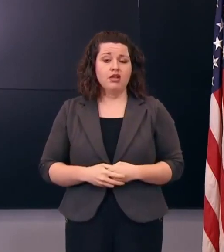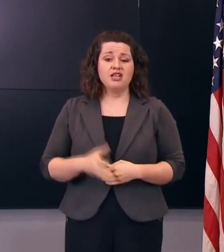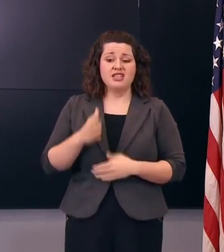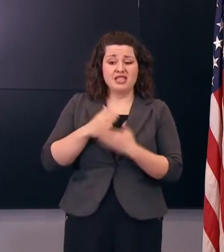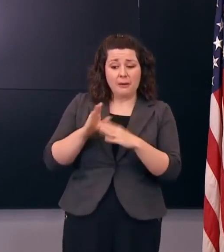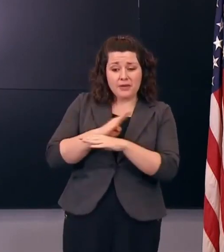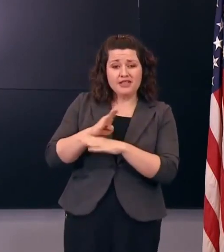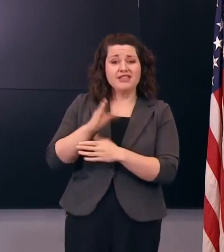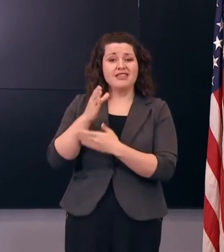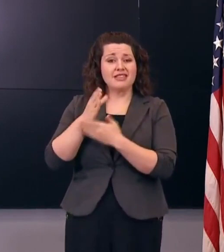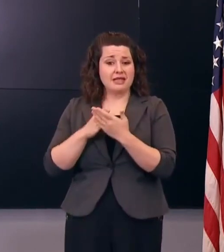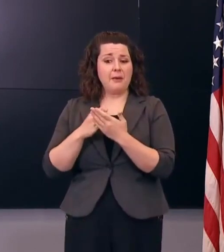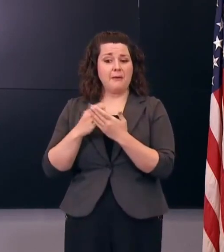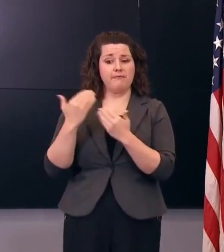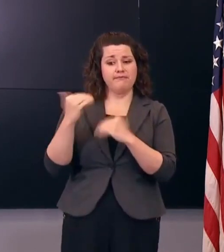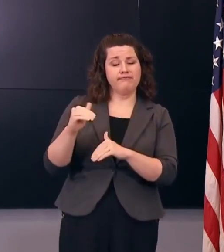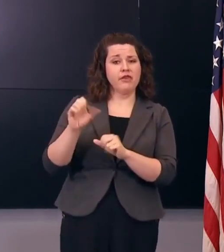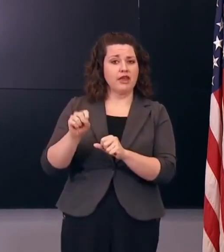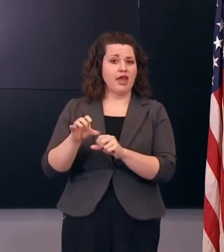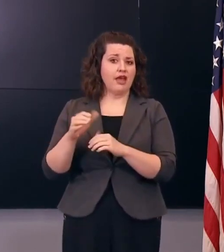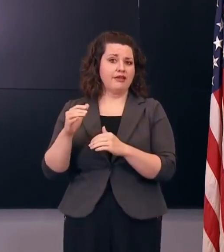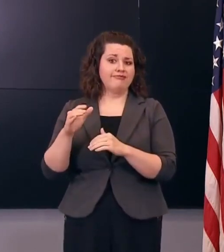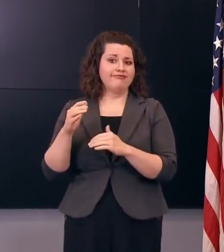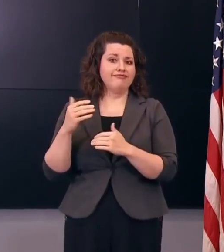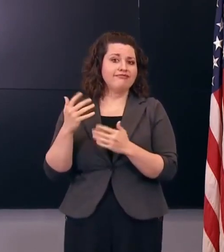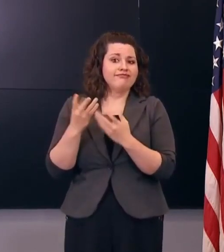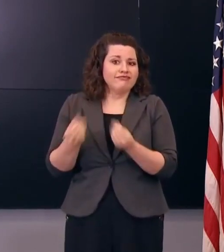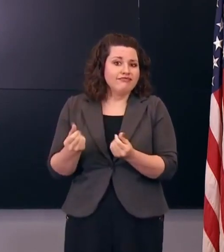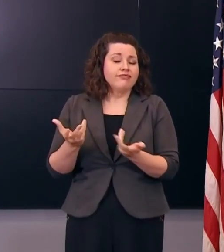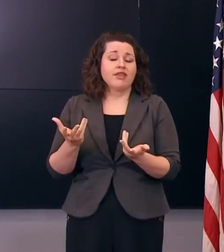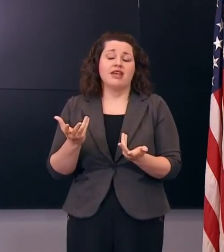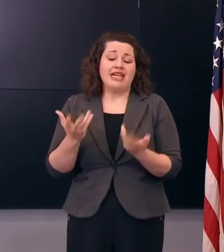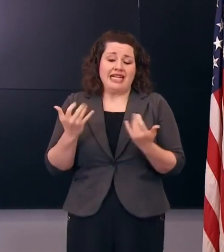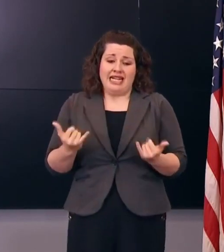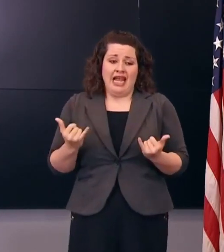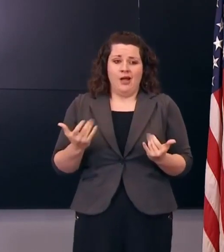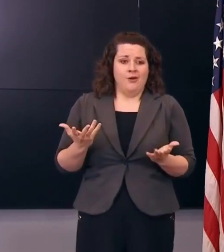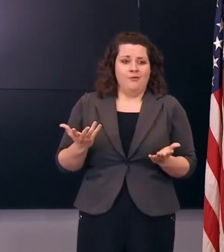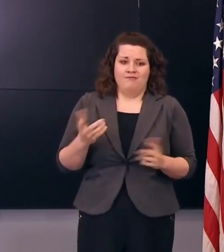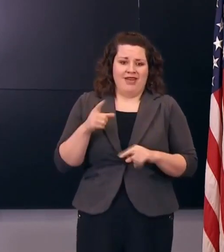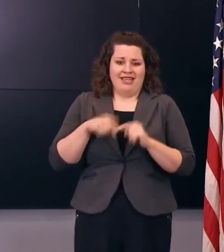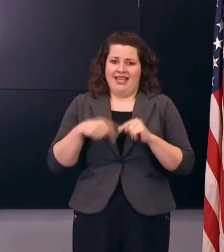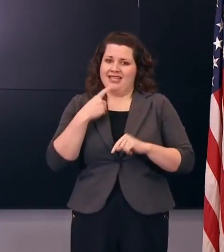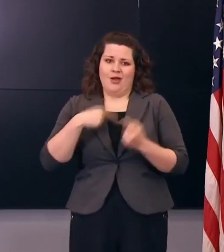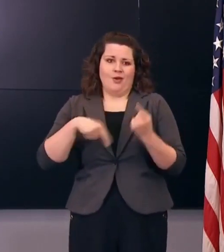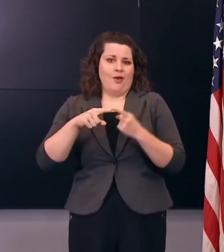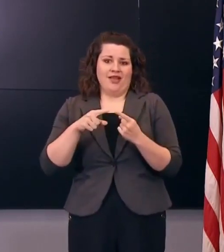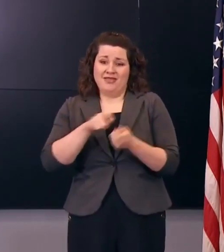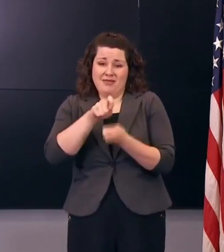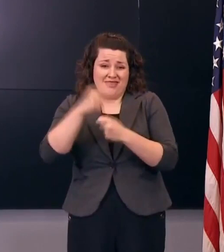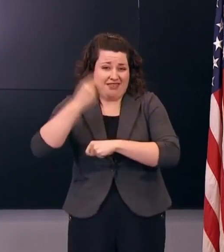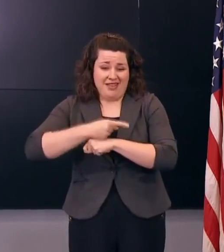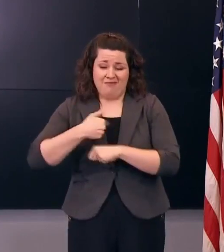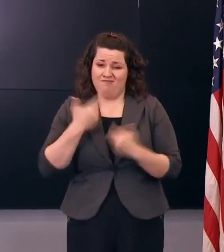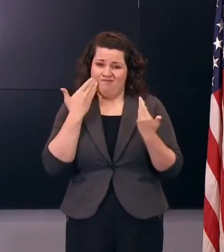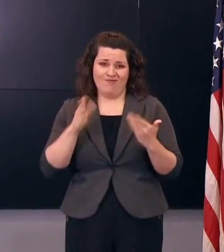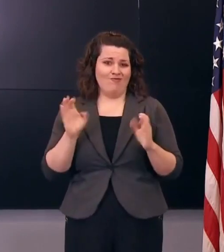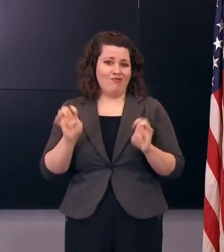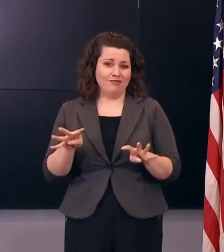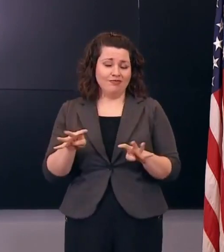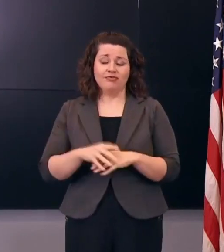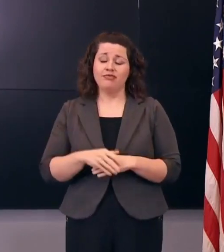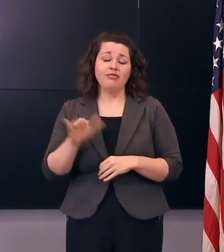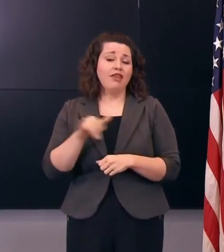and open up some of the restrictions that we have. I'm not prepared at this time to say a date because all along